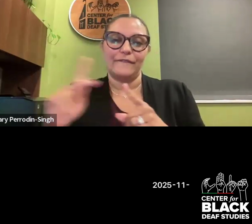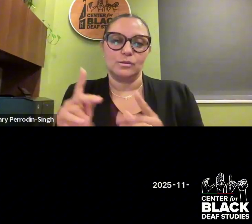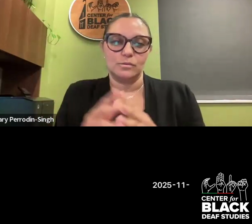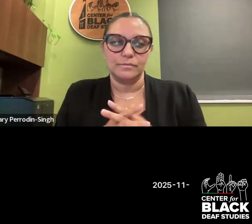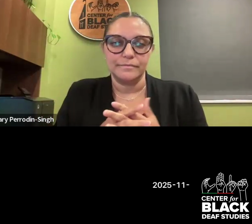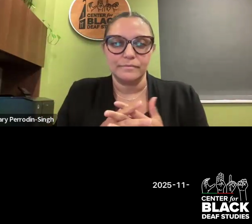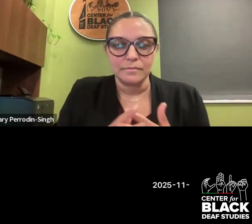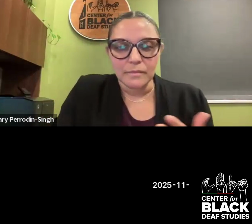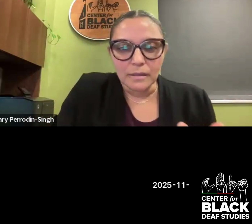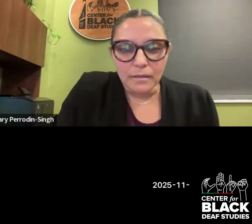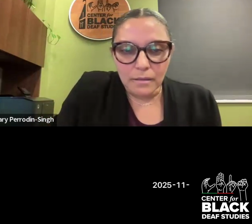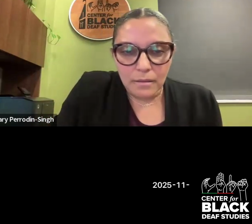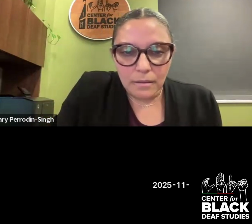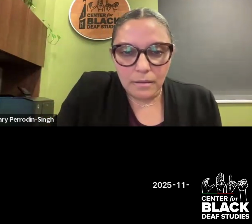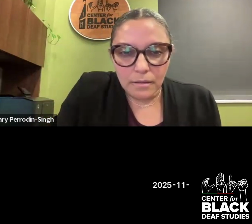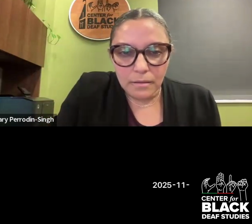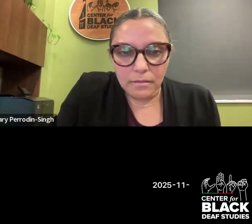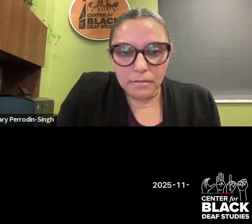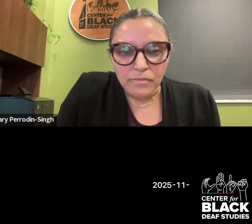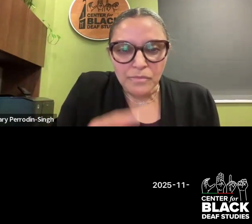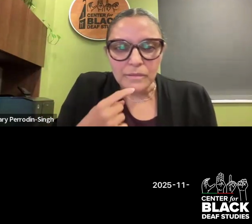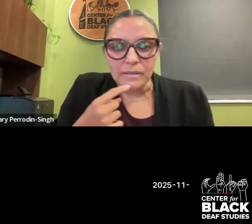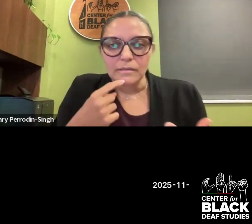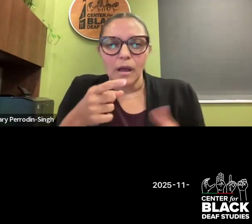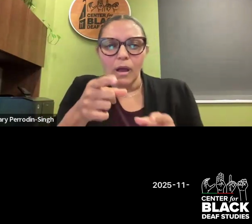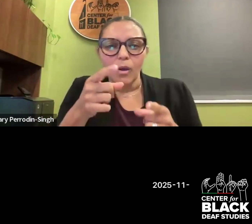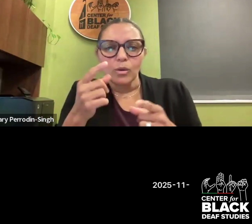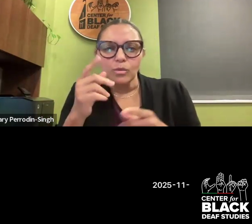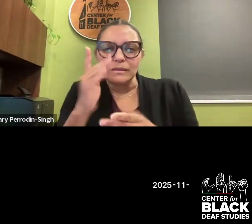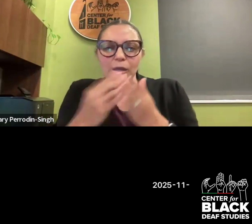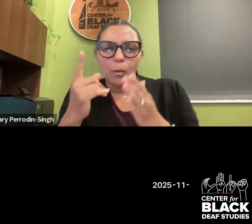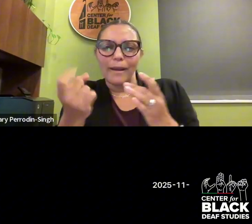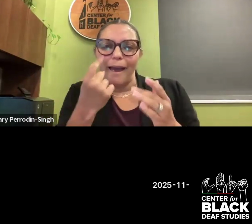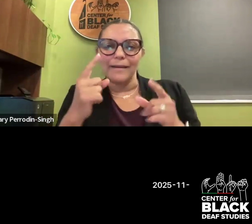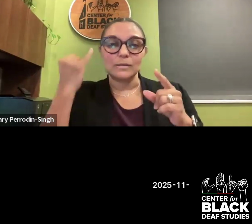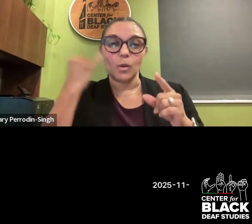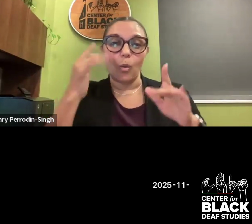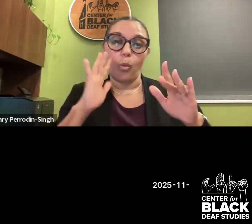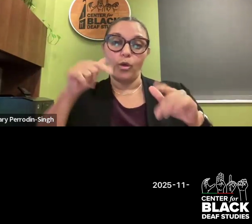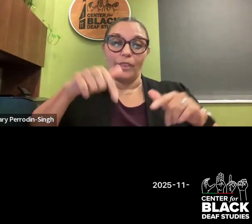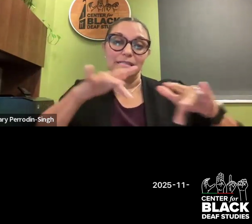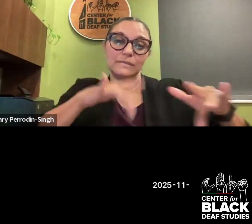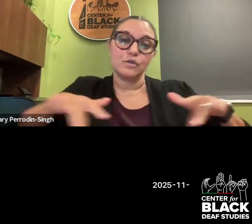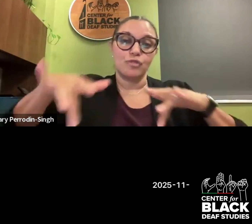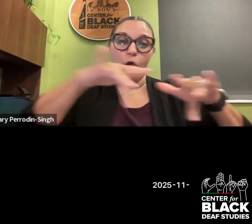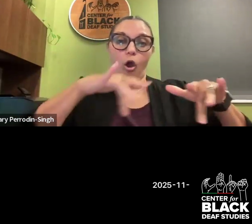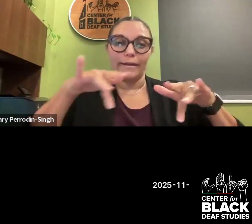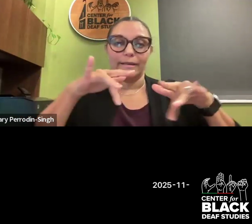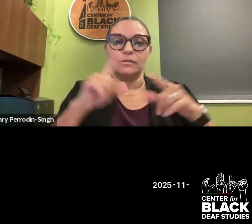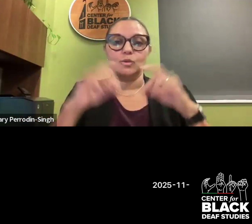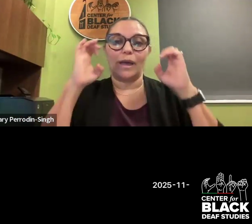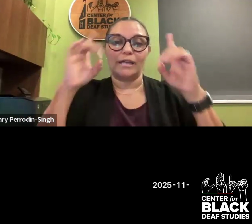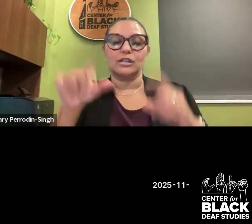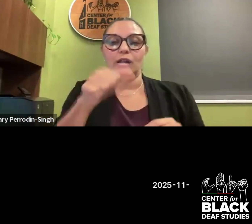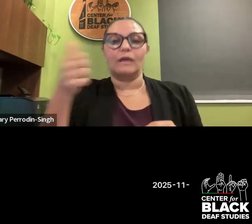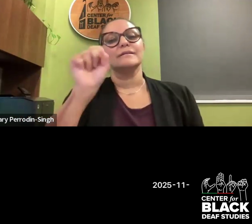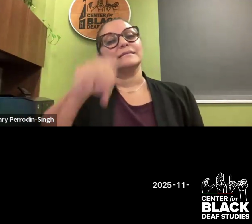look at social media and websites to find Black deaf role models. All right, there is a few questions about